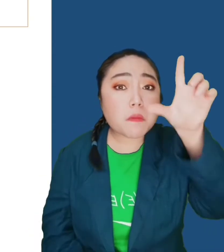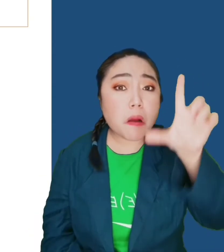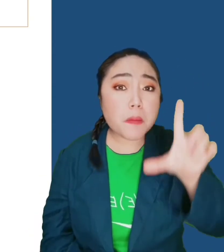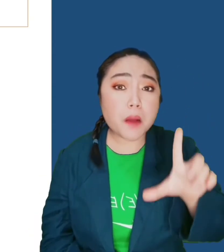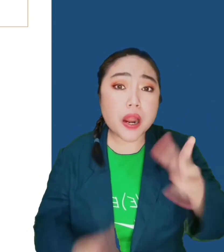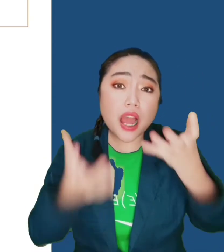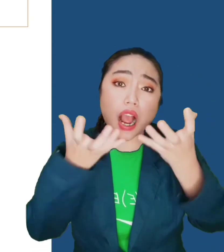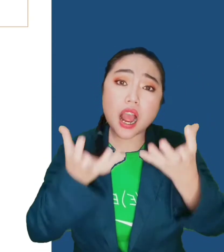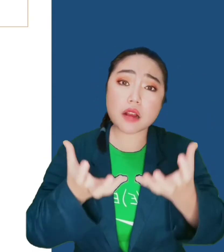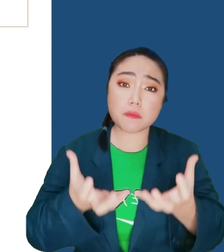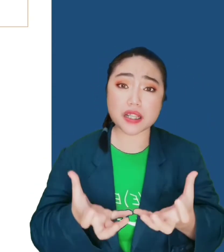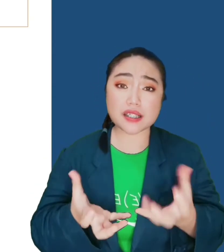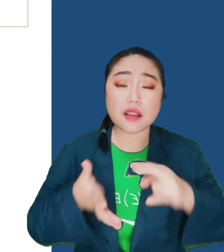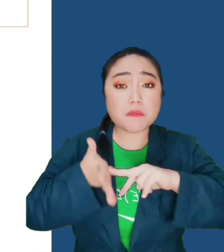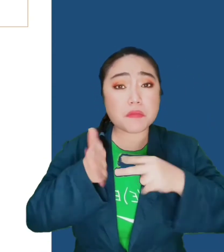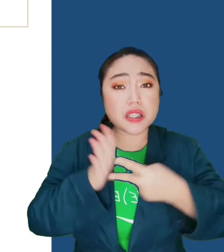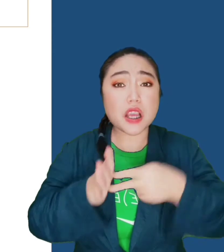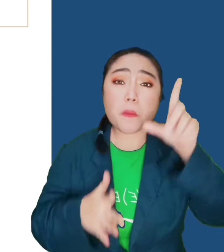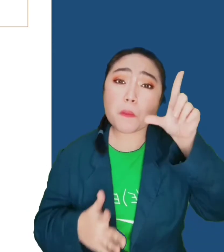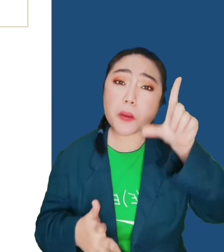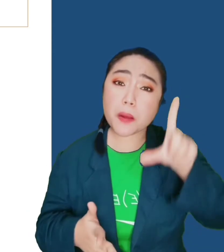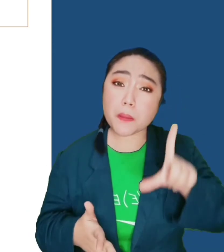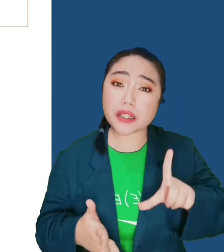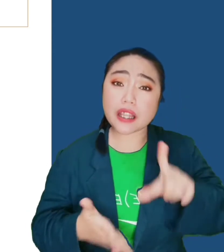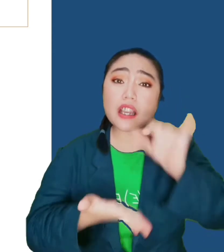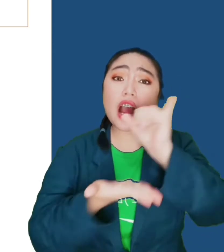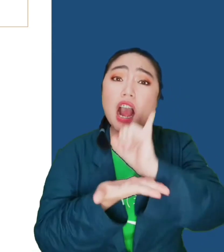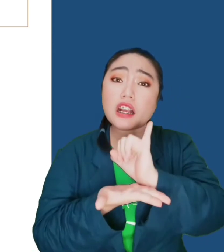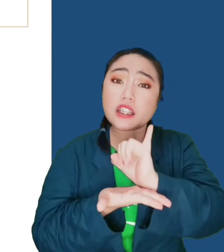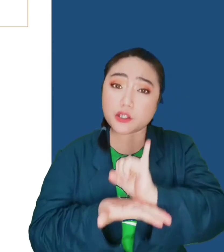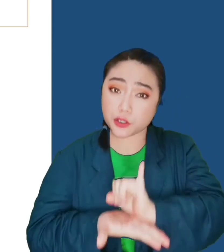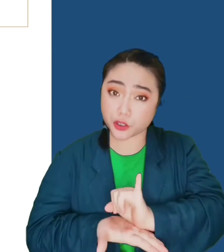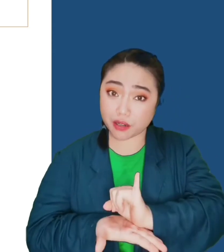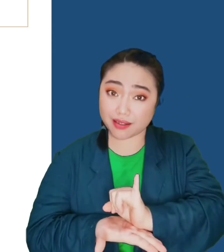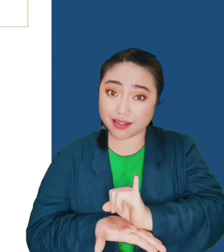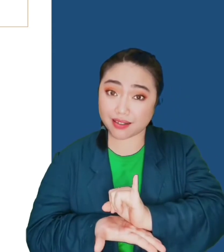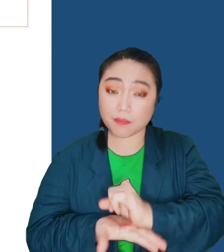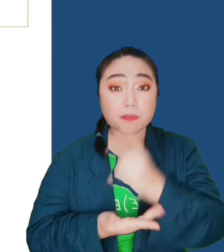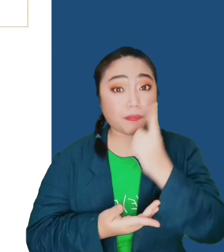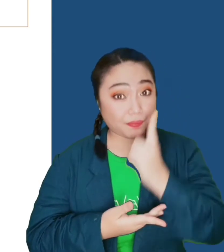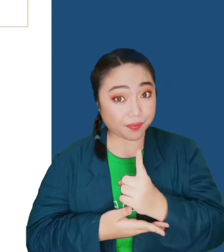If an object has less mass, then it means it has less inertia.